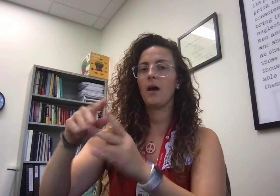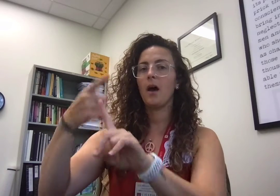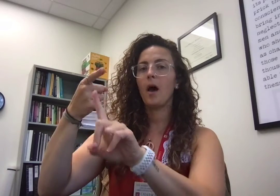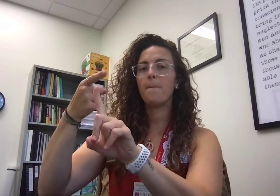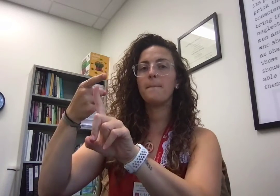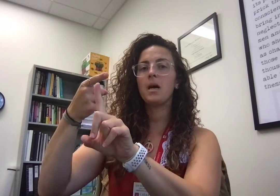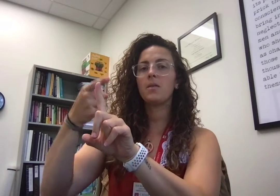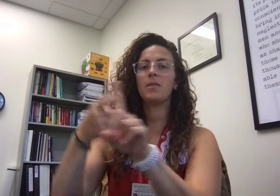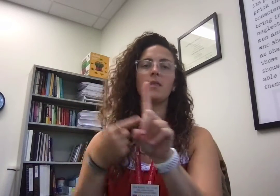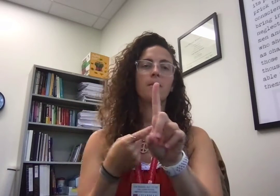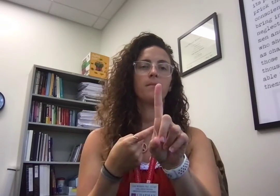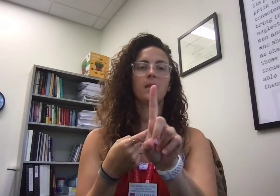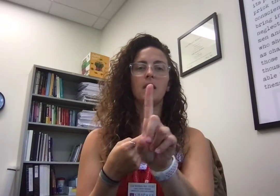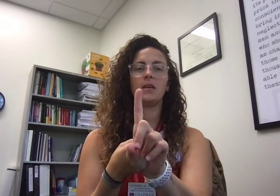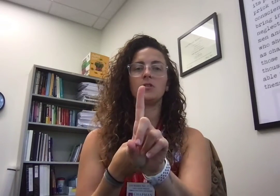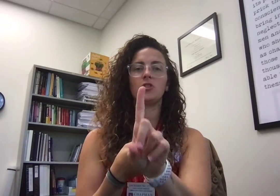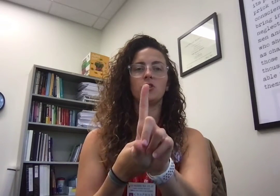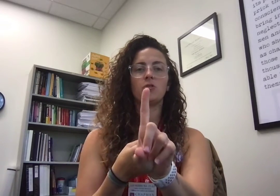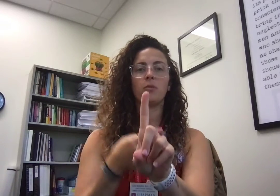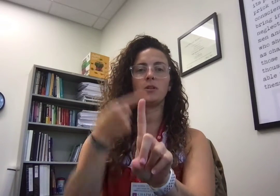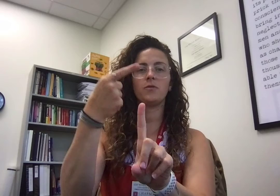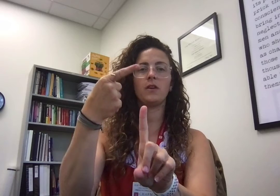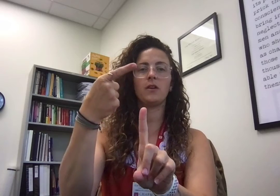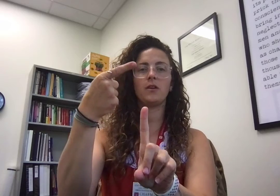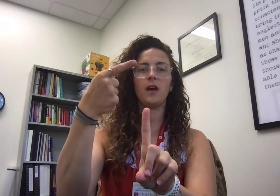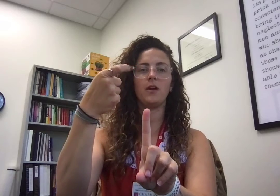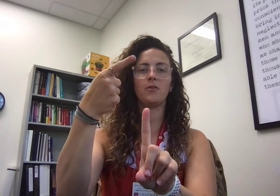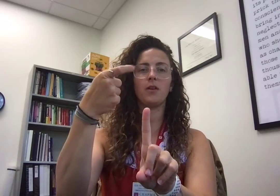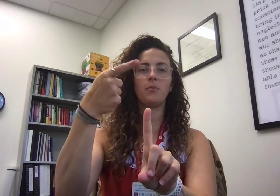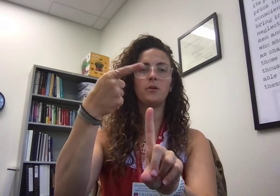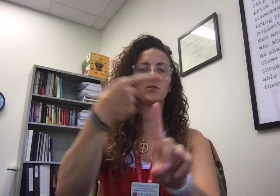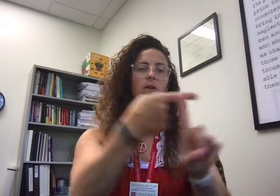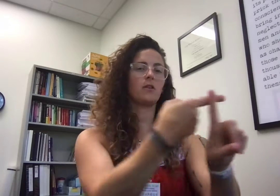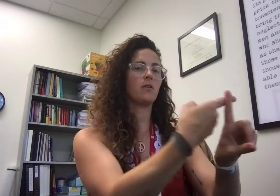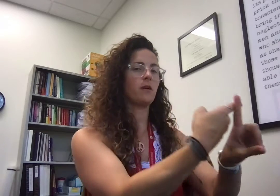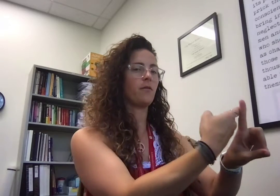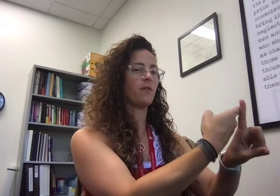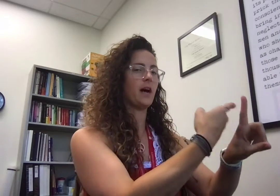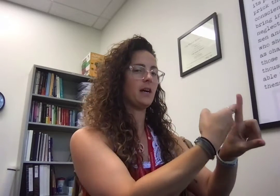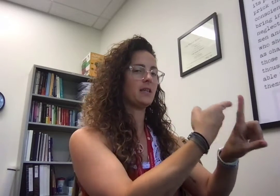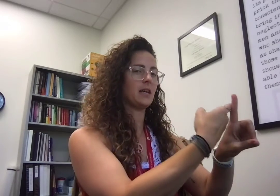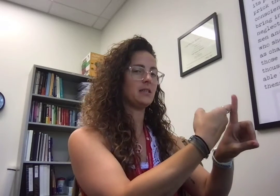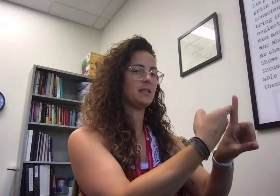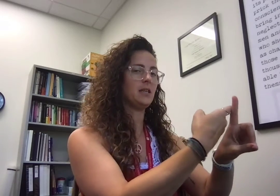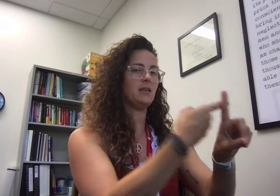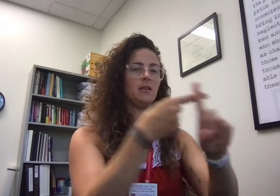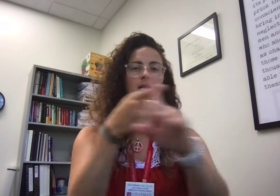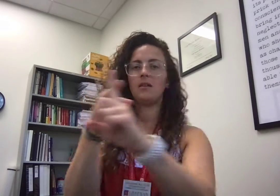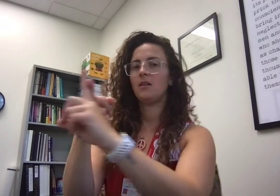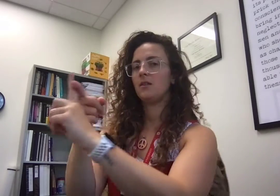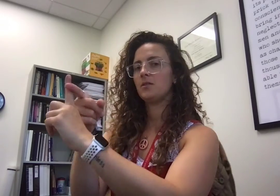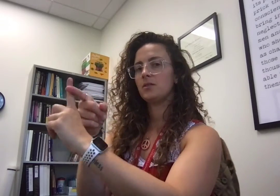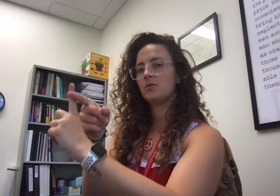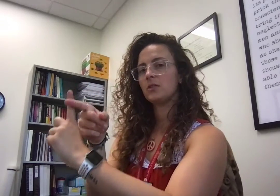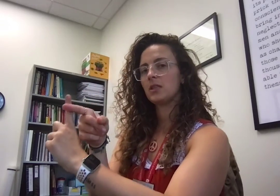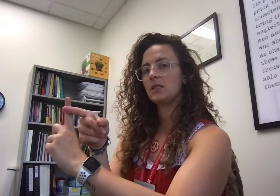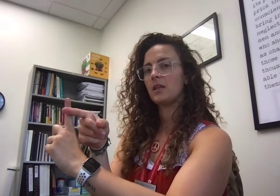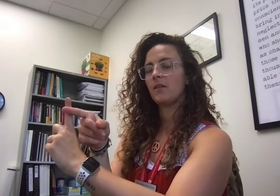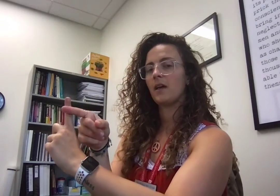A month is just your pointer finger and your other pointer finger going flat against it. So just gonna see how